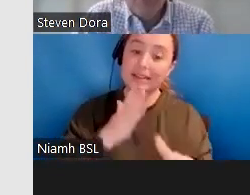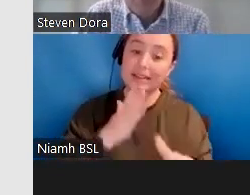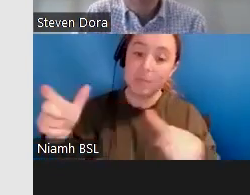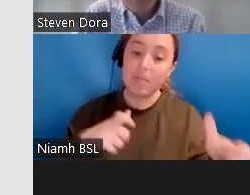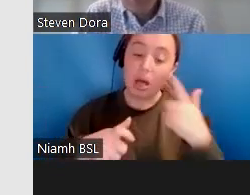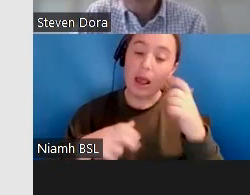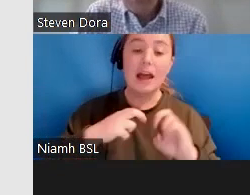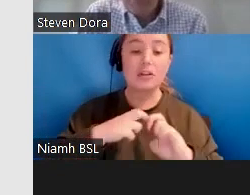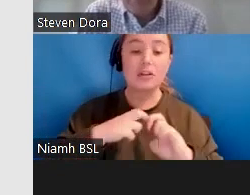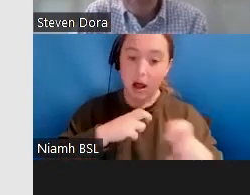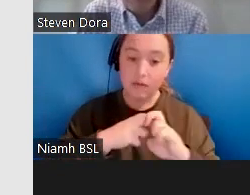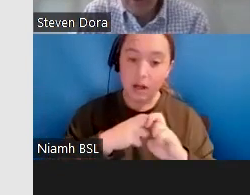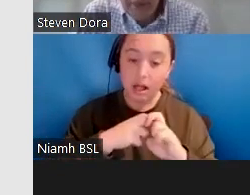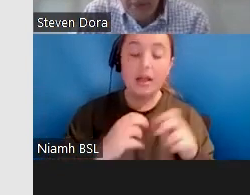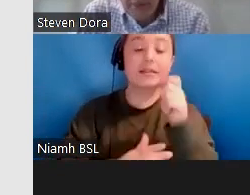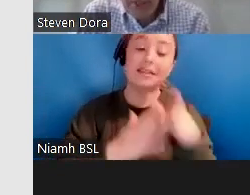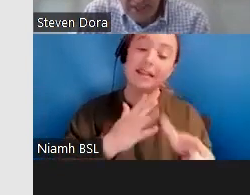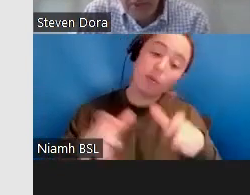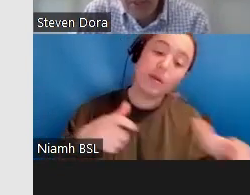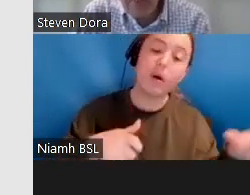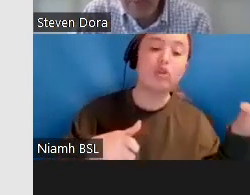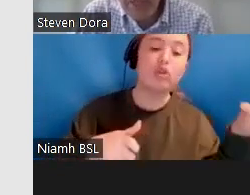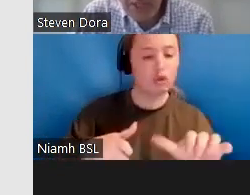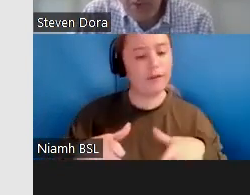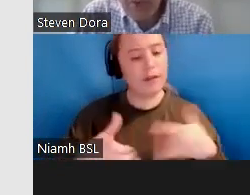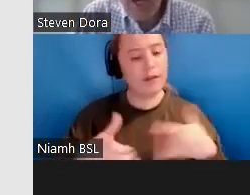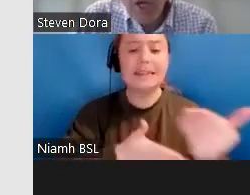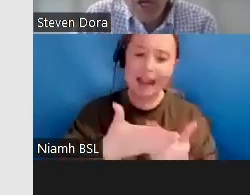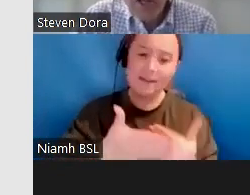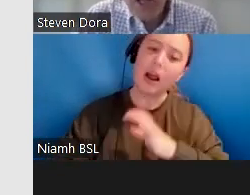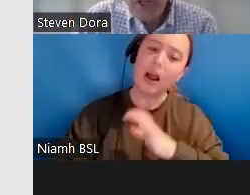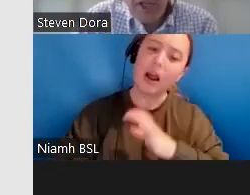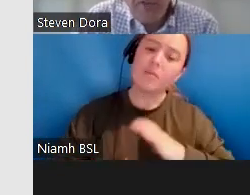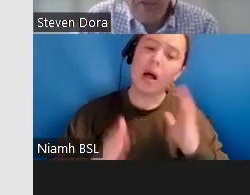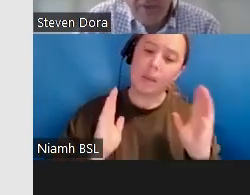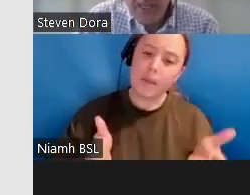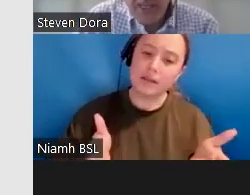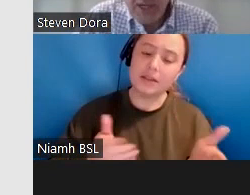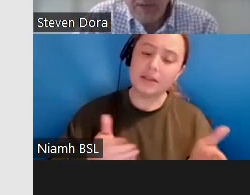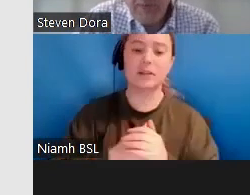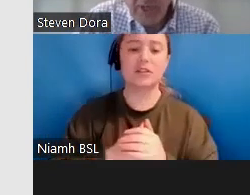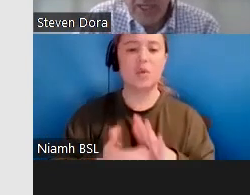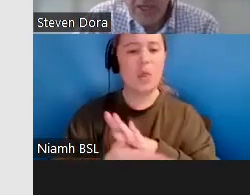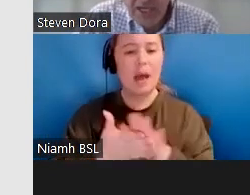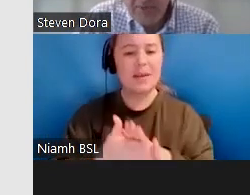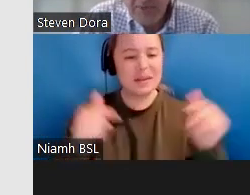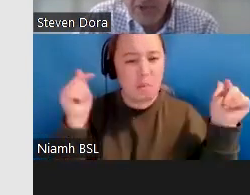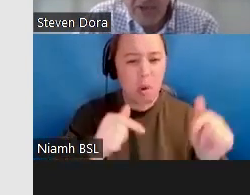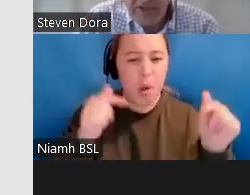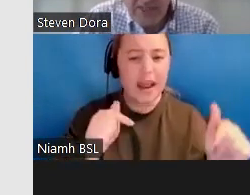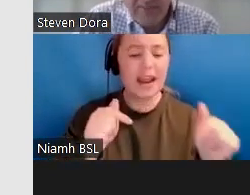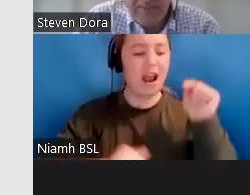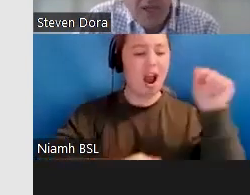travel, and disabled people feel comfortable and safe using public transport. This includes being free from hate crime, bullying and harassment